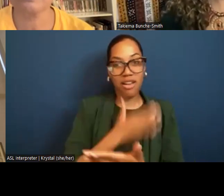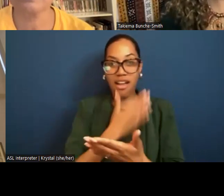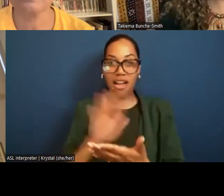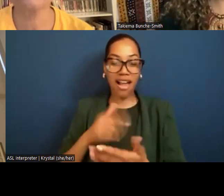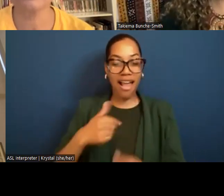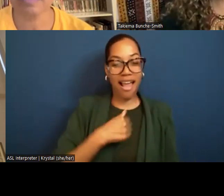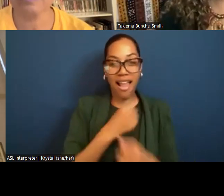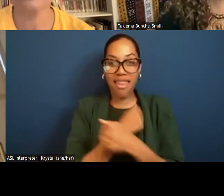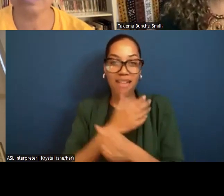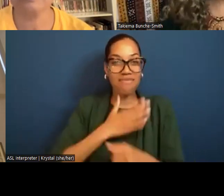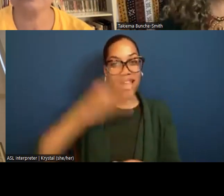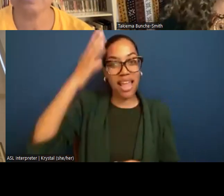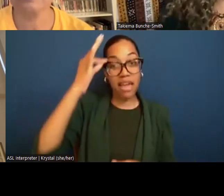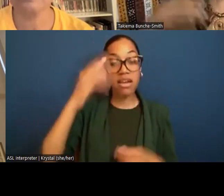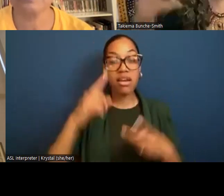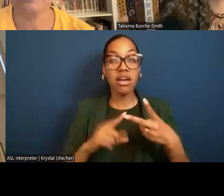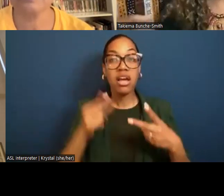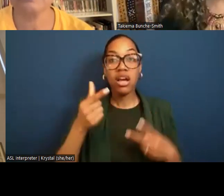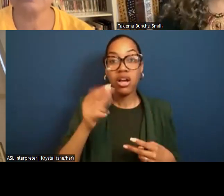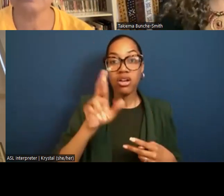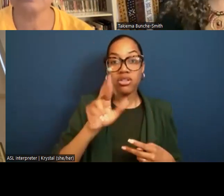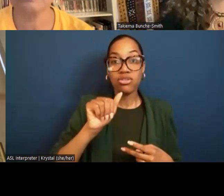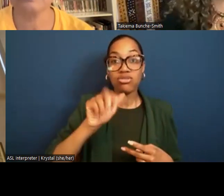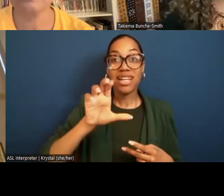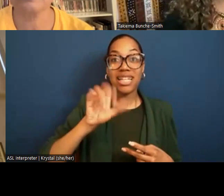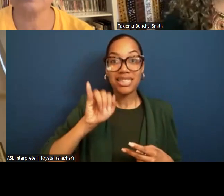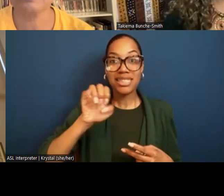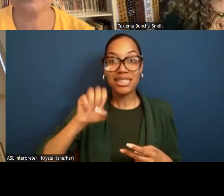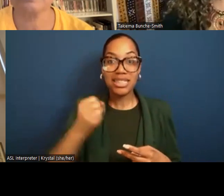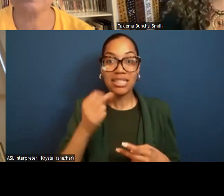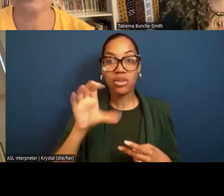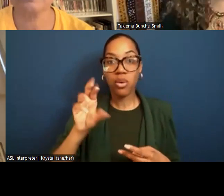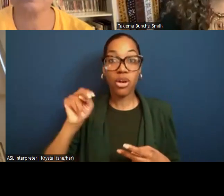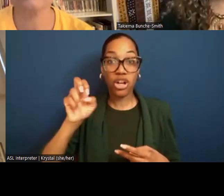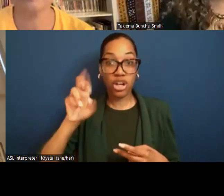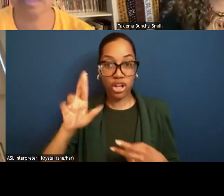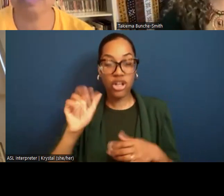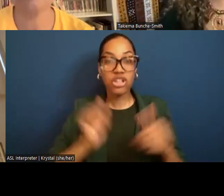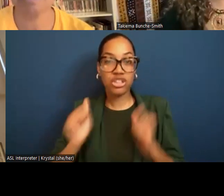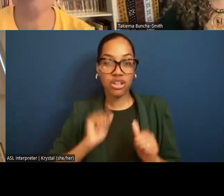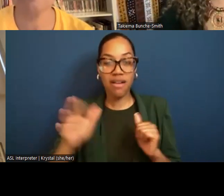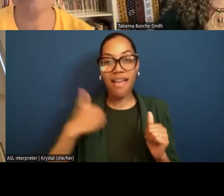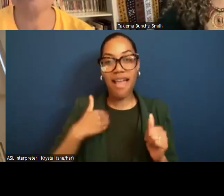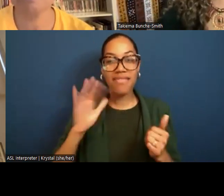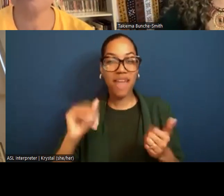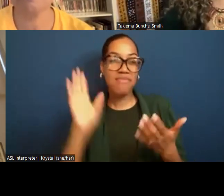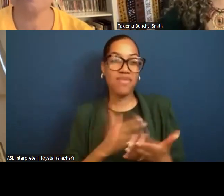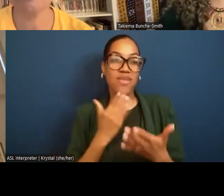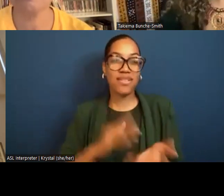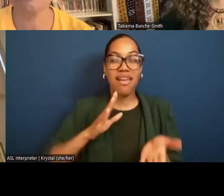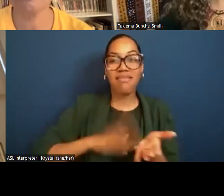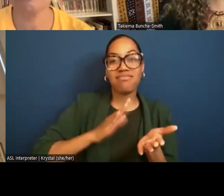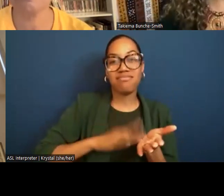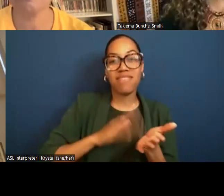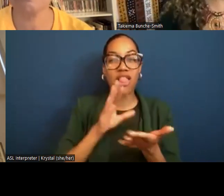the ABCs in Afro beats, and a hip hop this, and Snoop Dogg did a affirmations, and I'm like, people